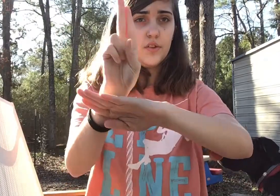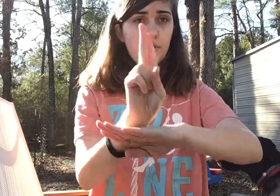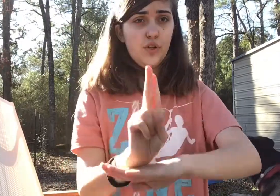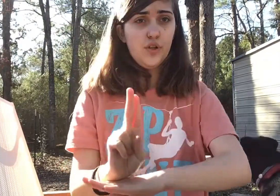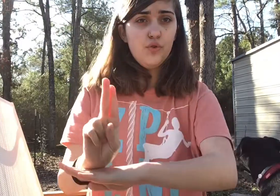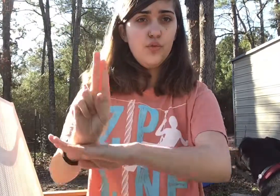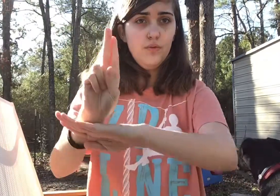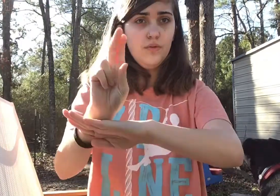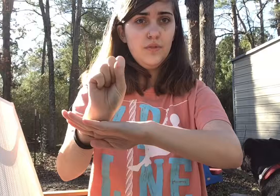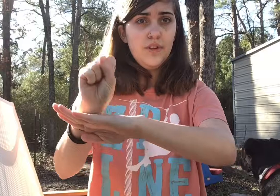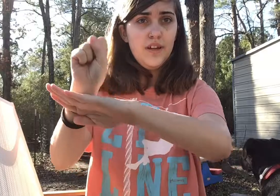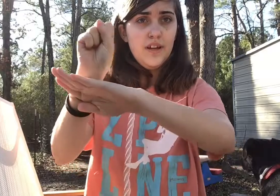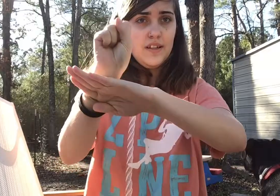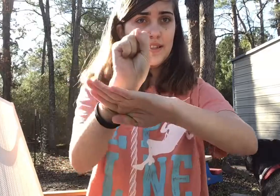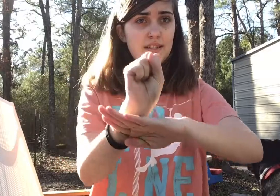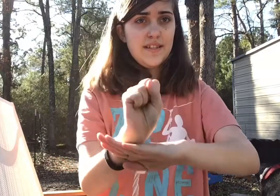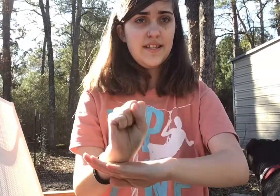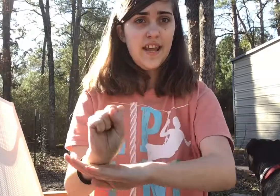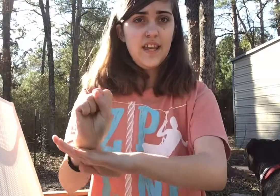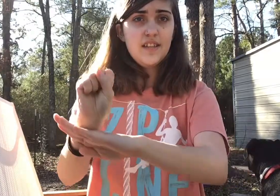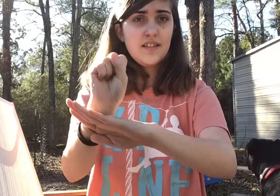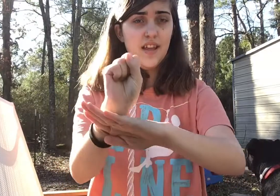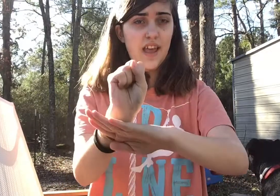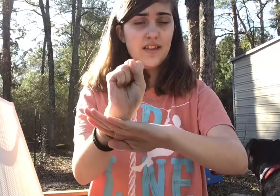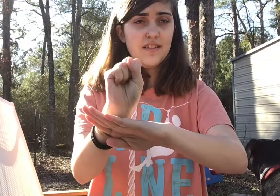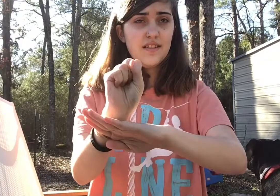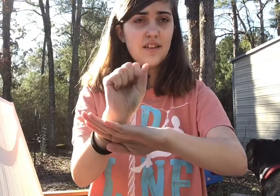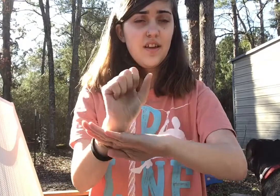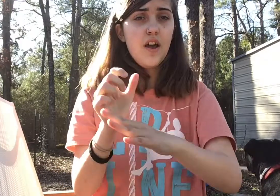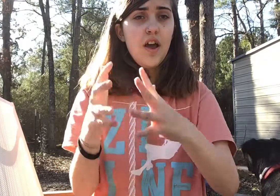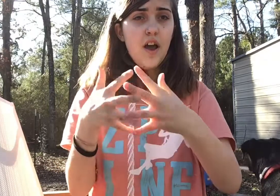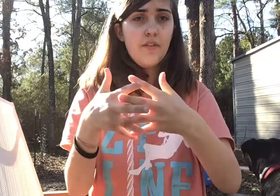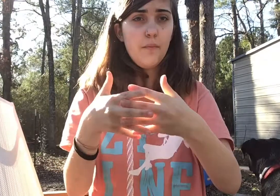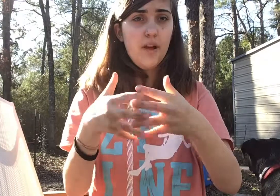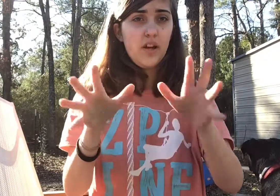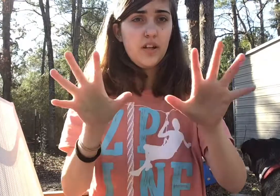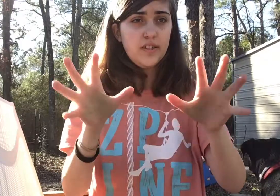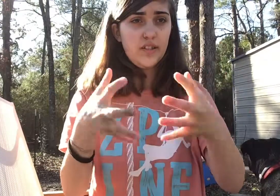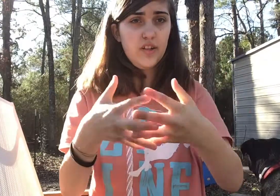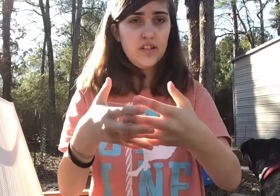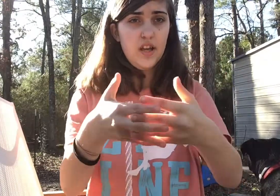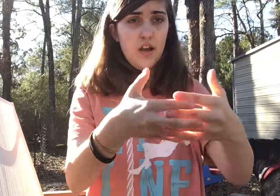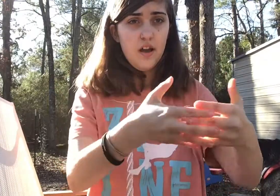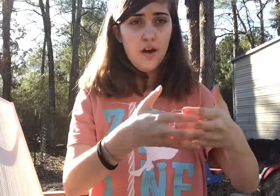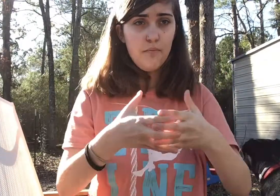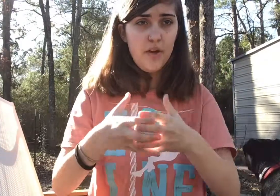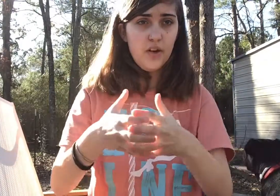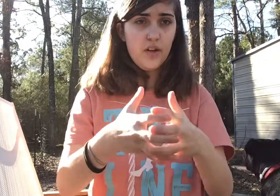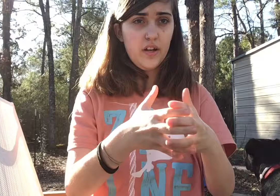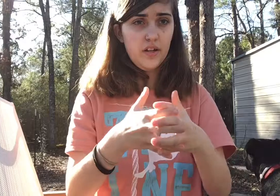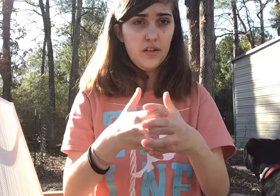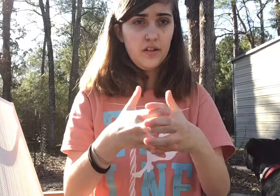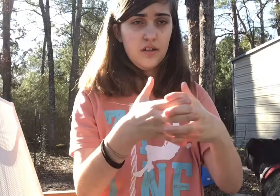so U, States, S, of America. Take your hands. America.